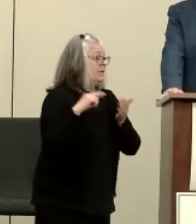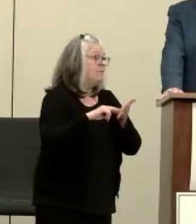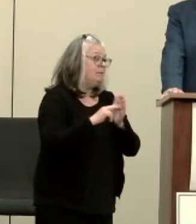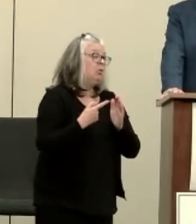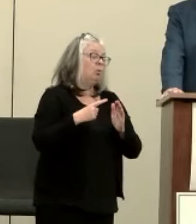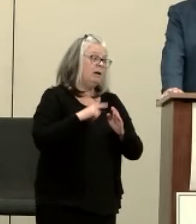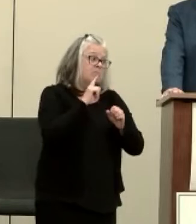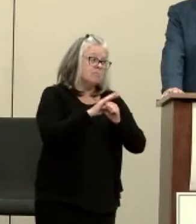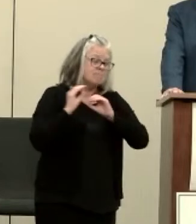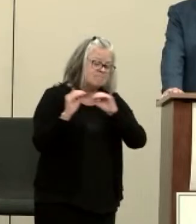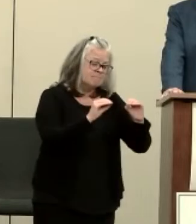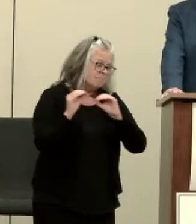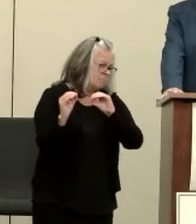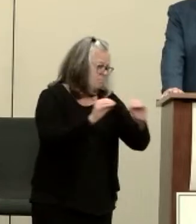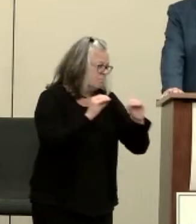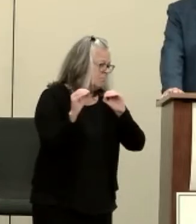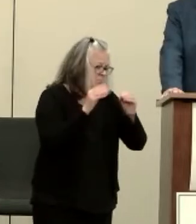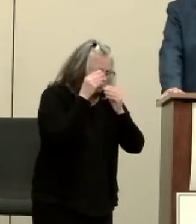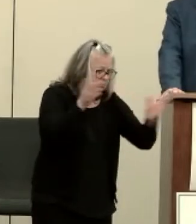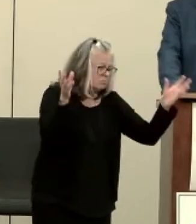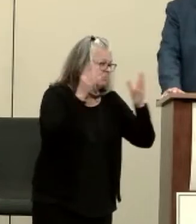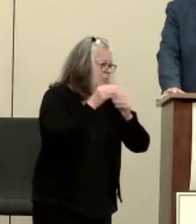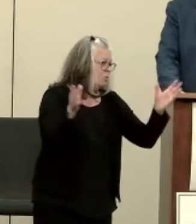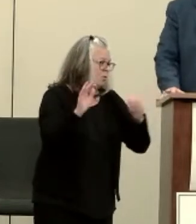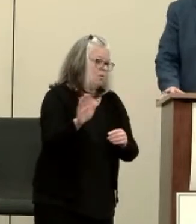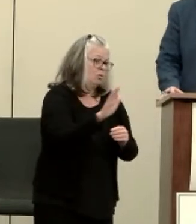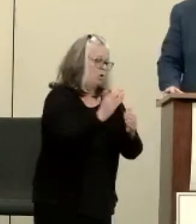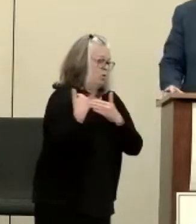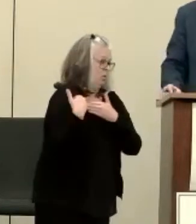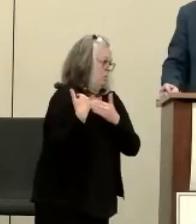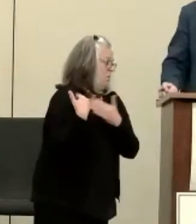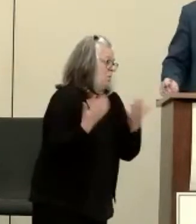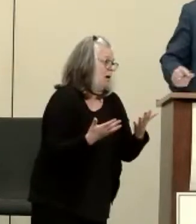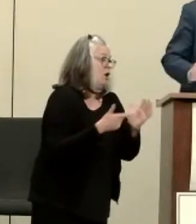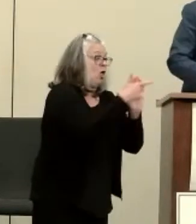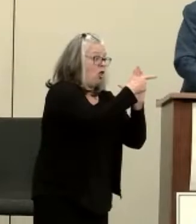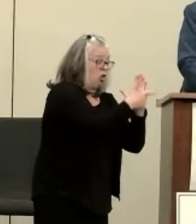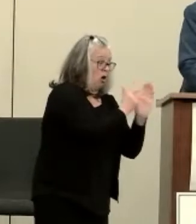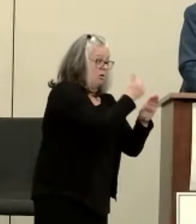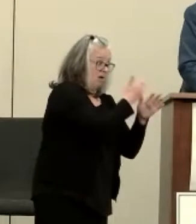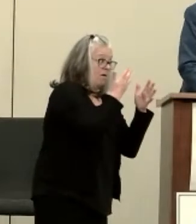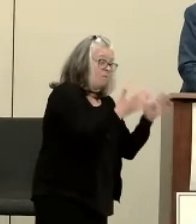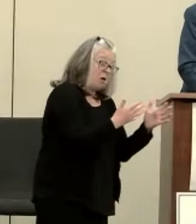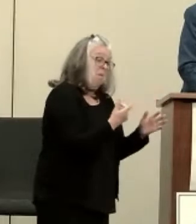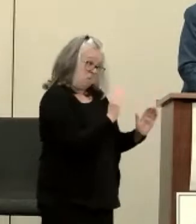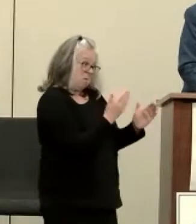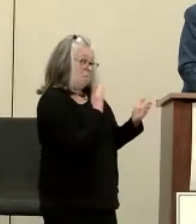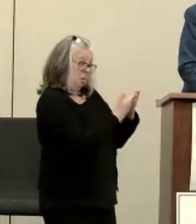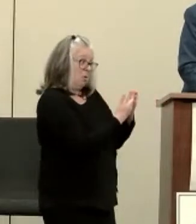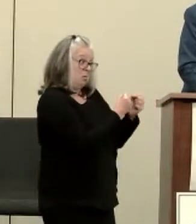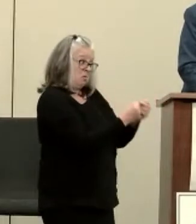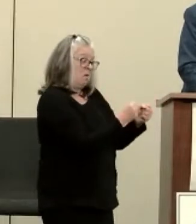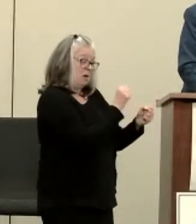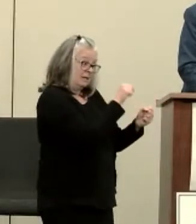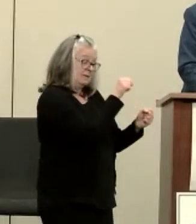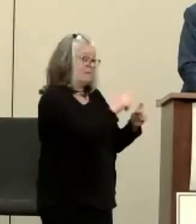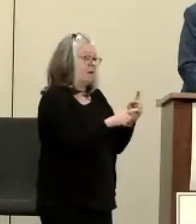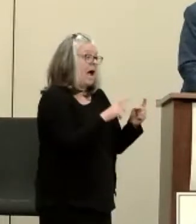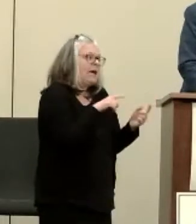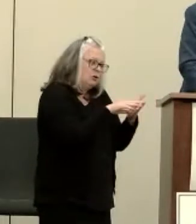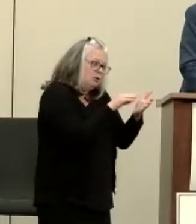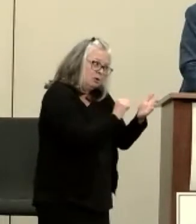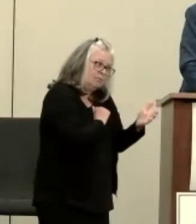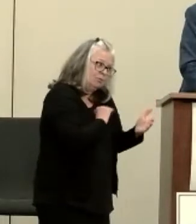education around what we need to do. The legislation is there. I understand it's pretty good. I need to educate myself more on